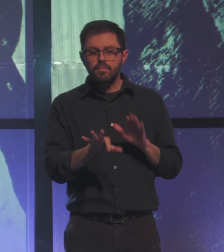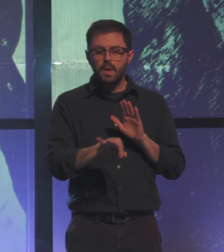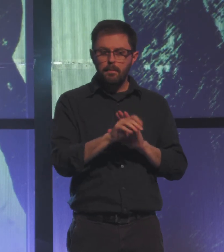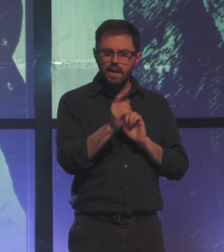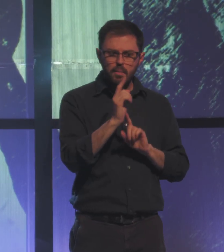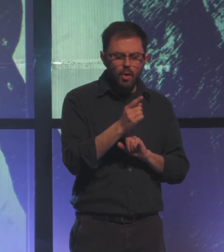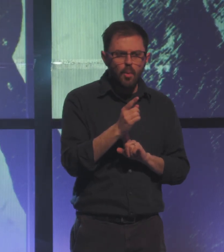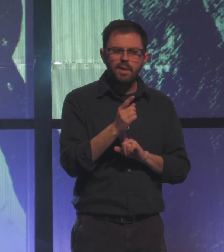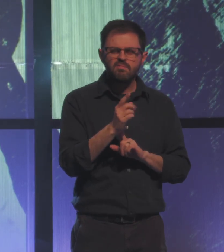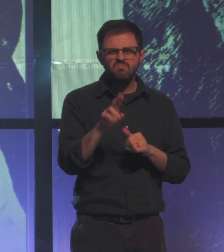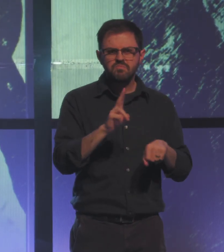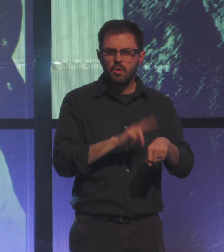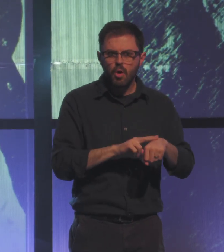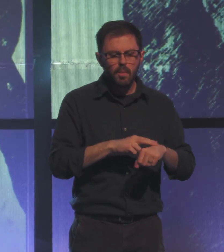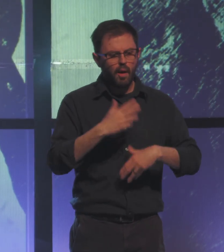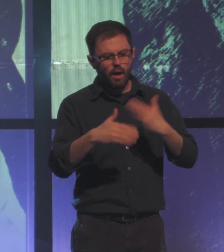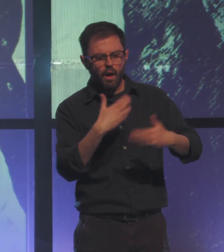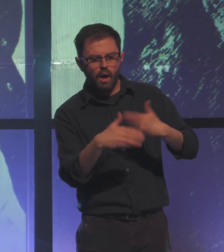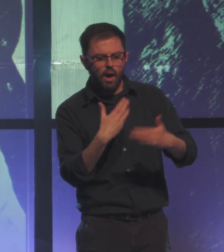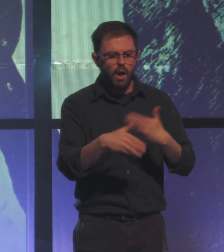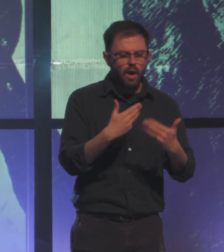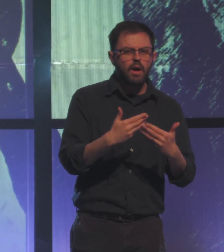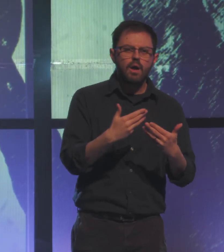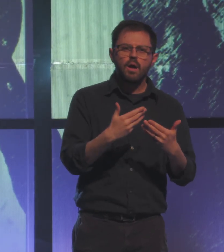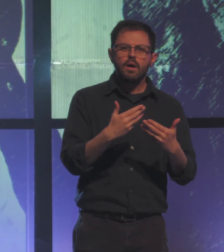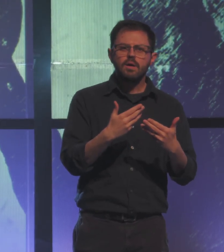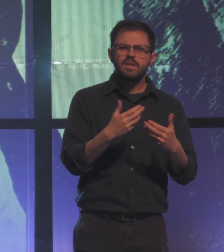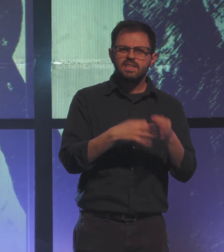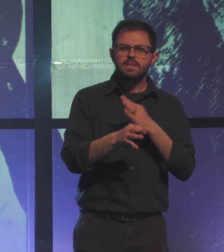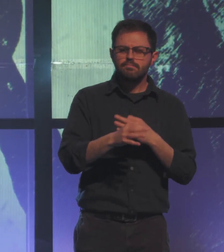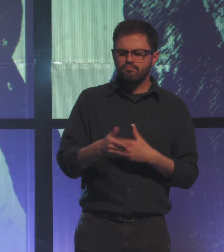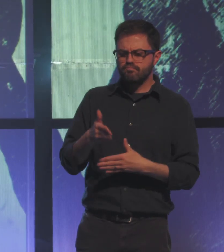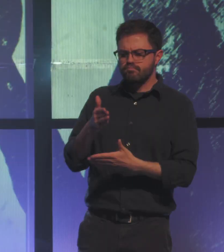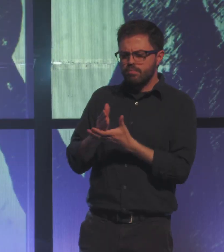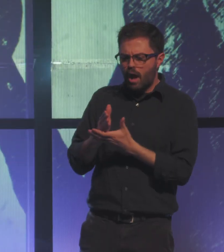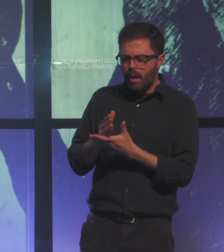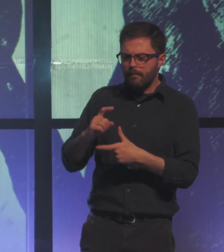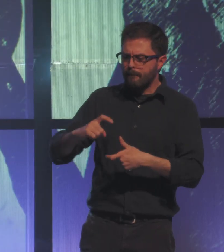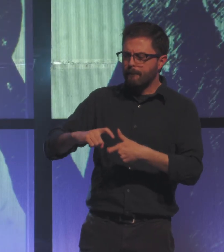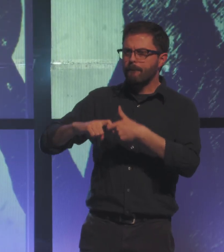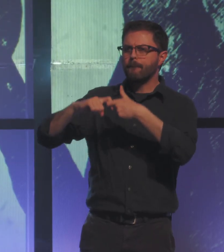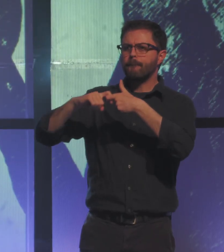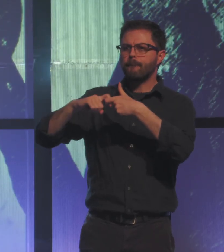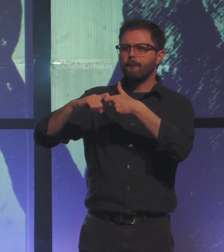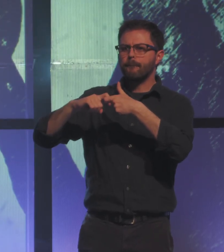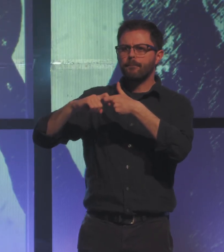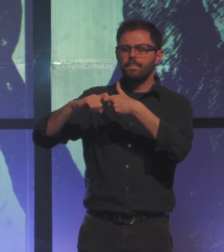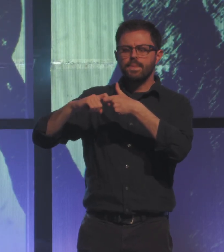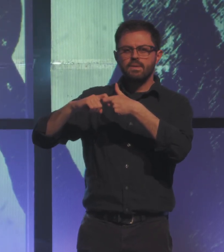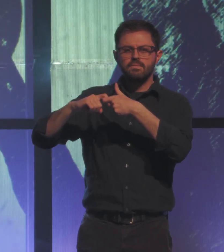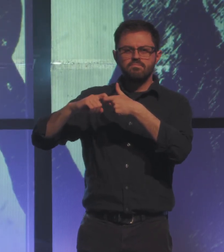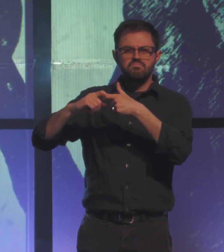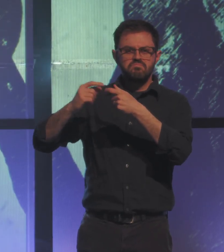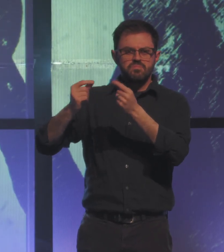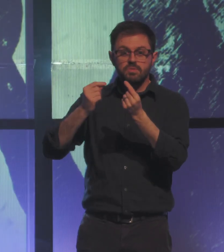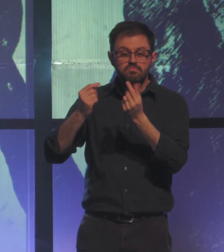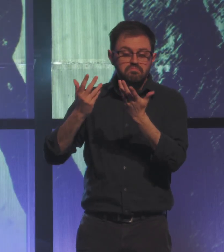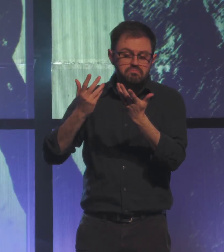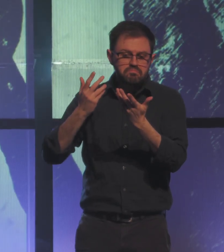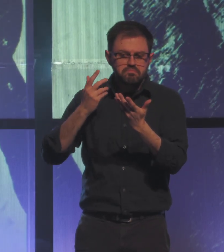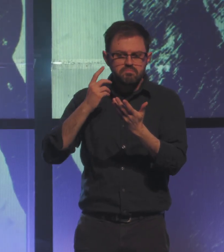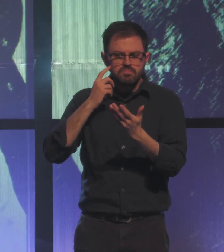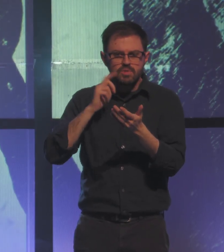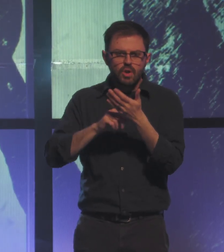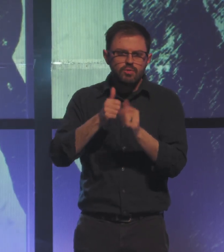to maybe choose a moment to stop and pause for yourself, or maybe it's pausing and staying